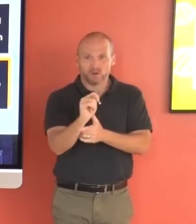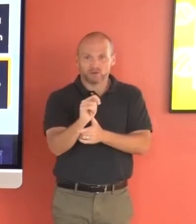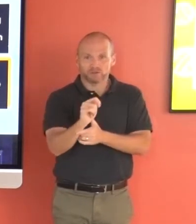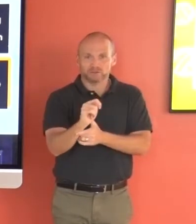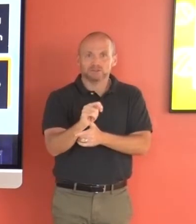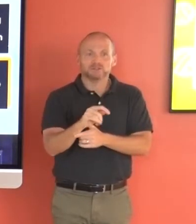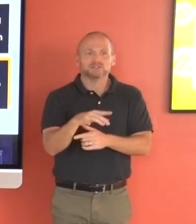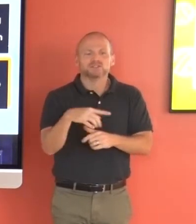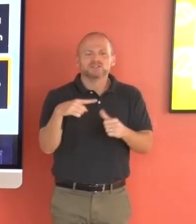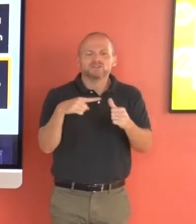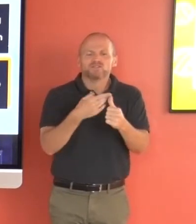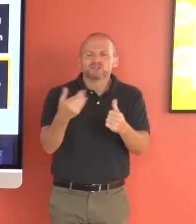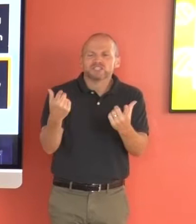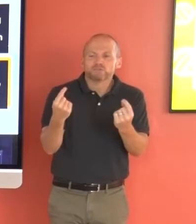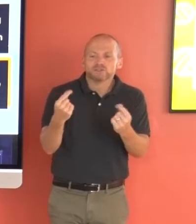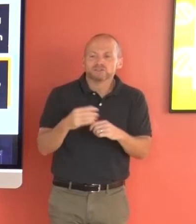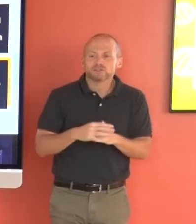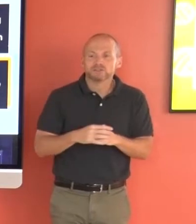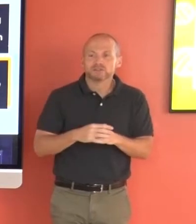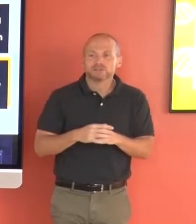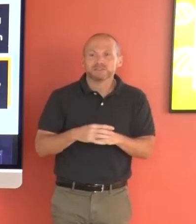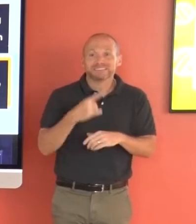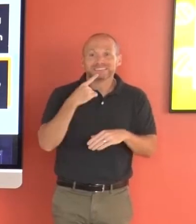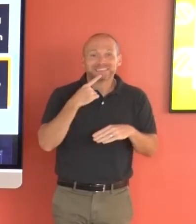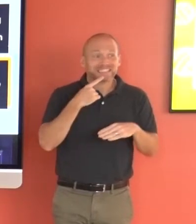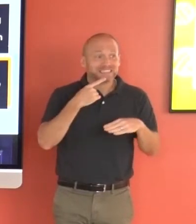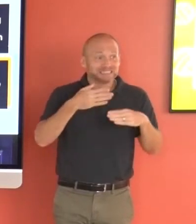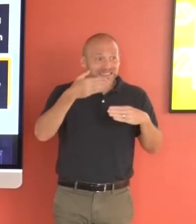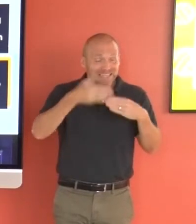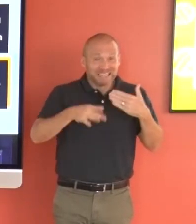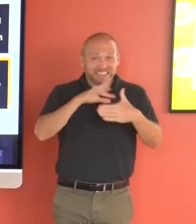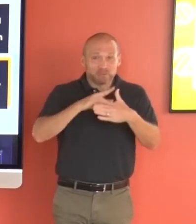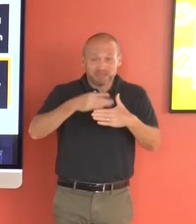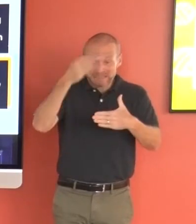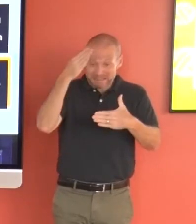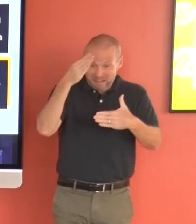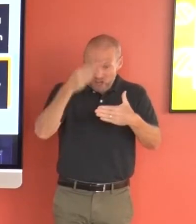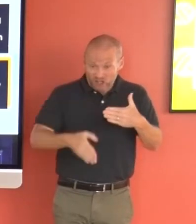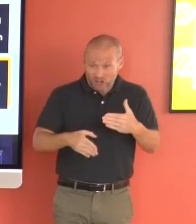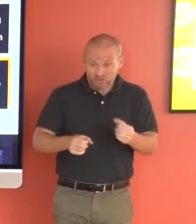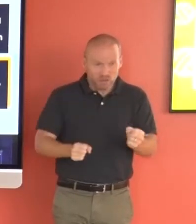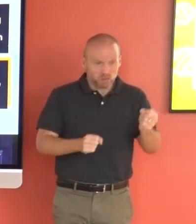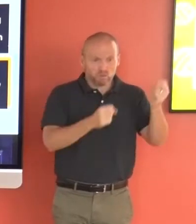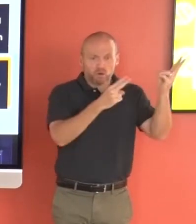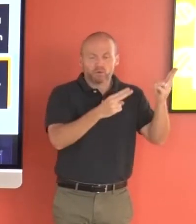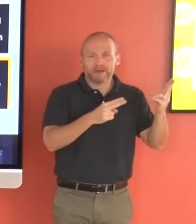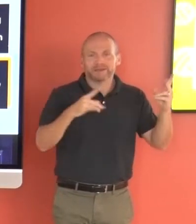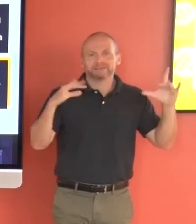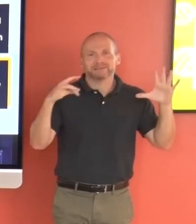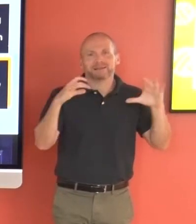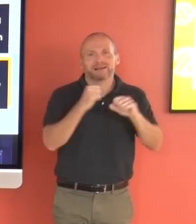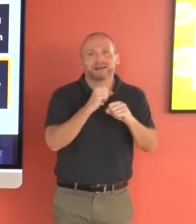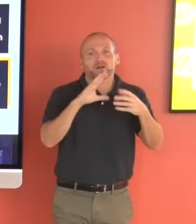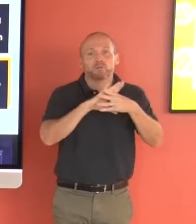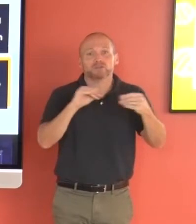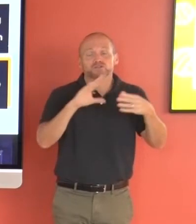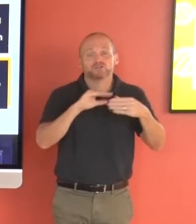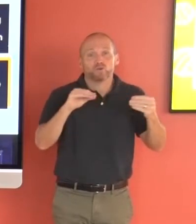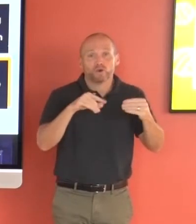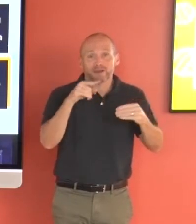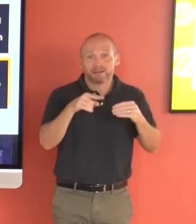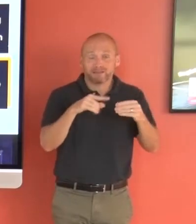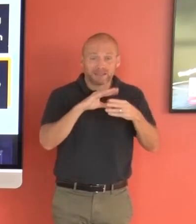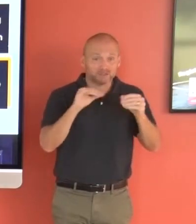what's the first thing you do? She said, you cut off the end of your roast and throw it away. And long story short, as they evolved in the